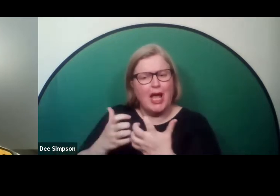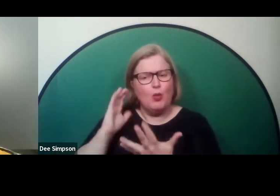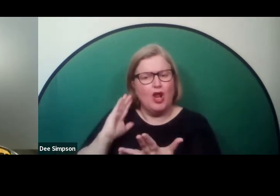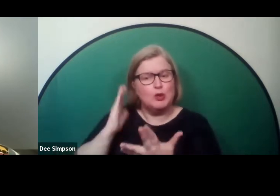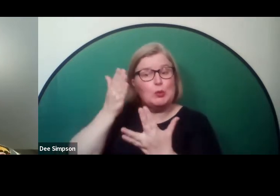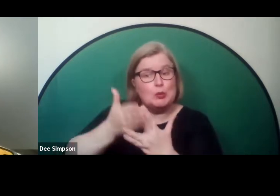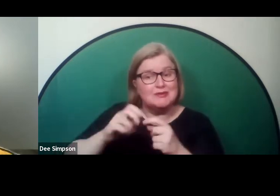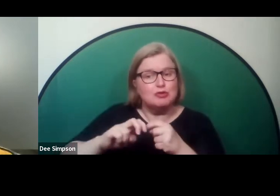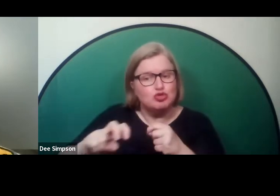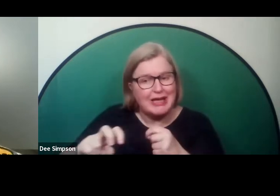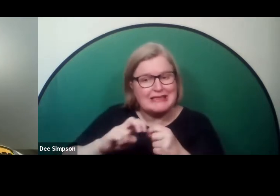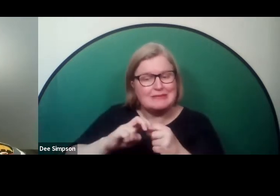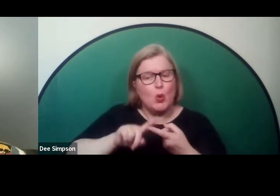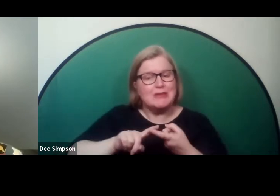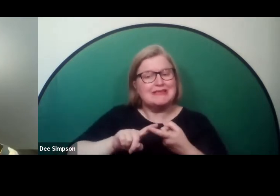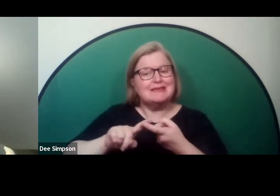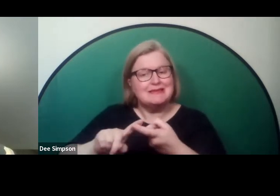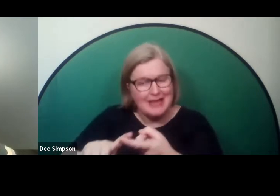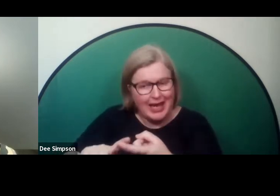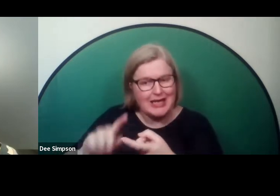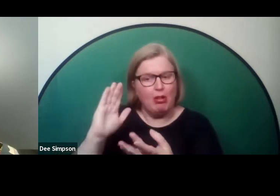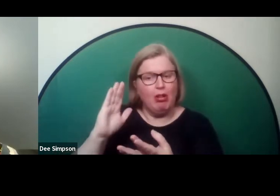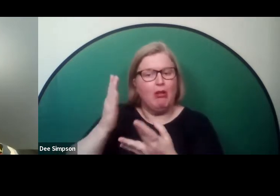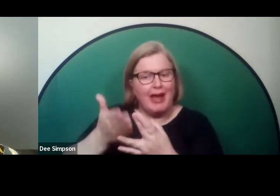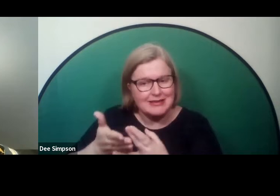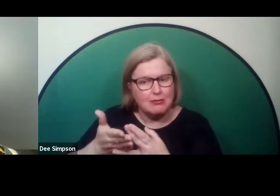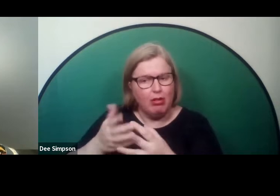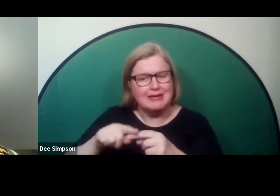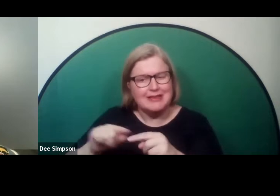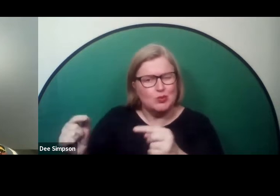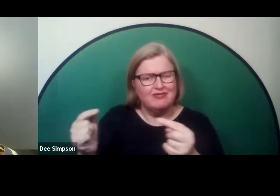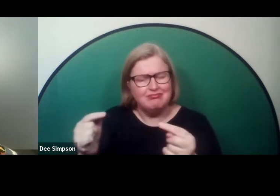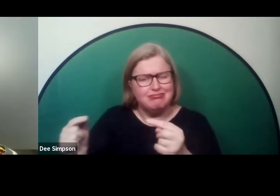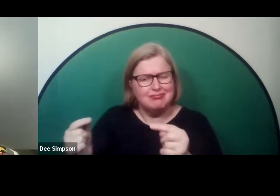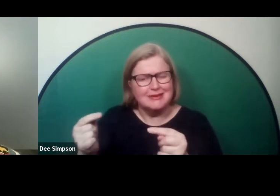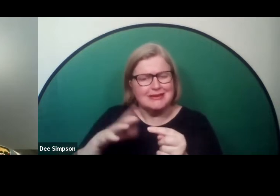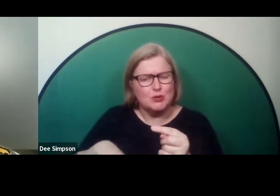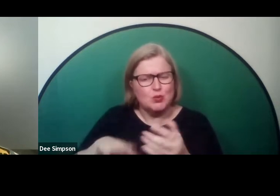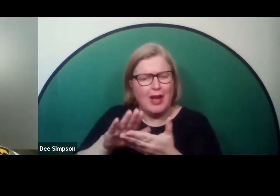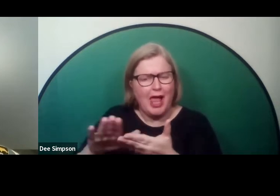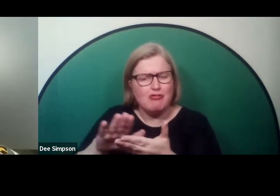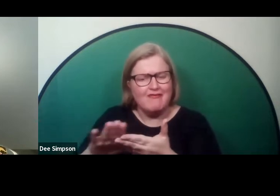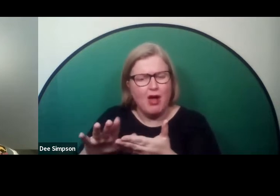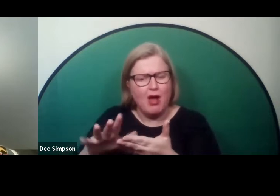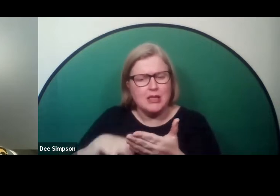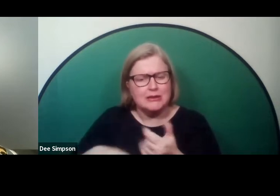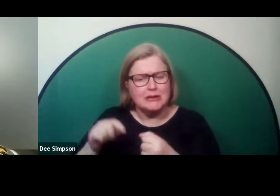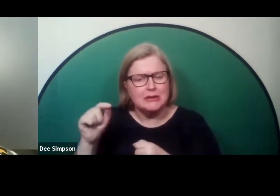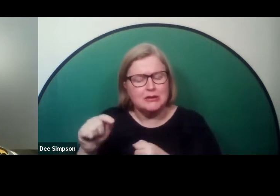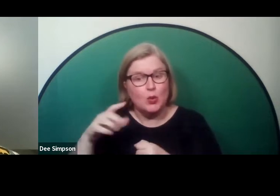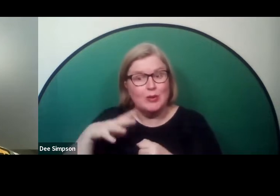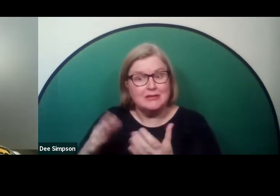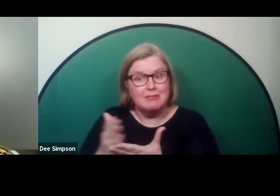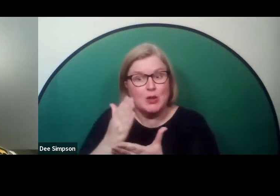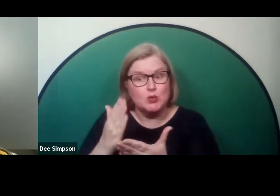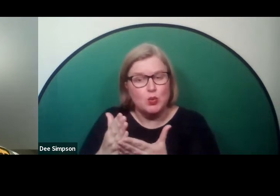inclusive transport, sustainable transport versus accessible and transport, but we know there is a need for capacity building about issues